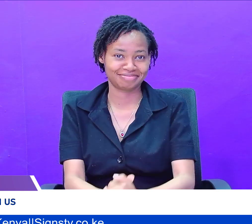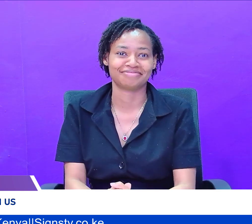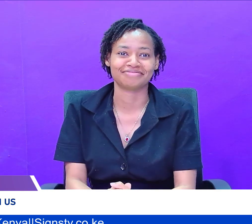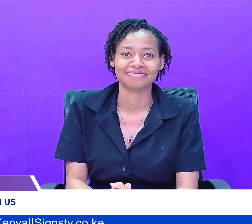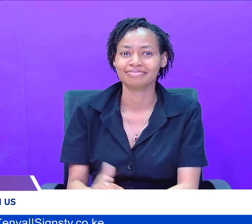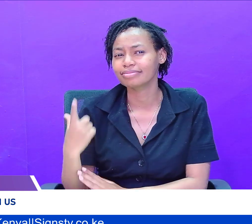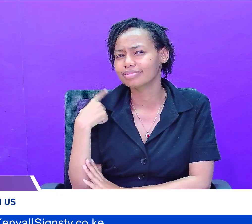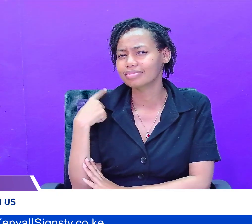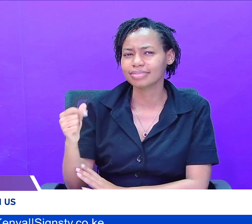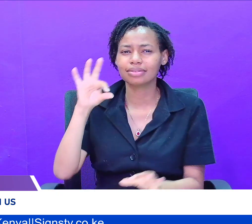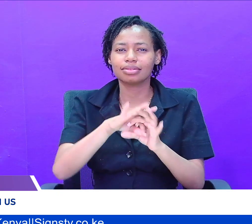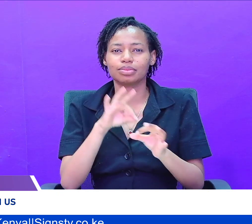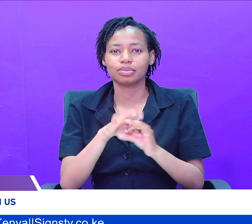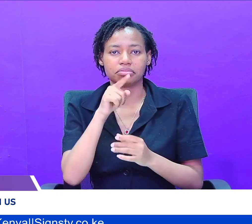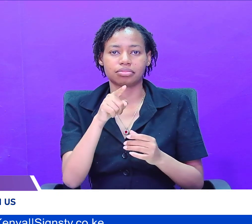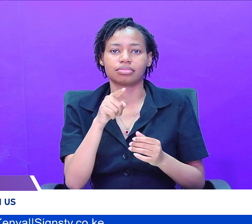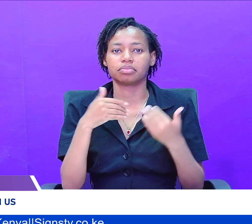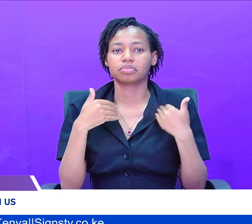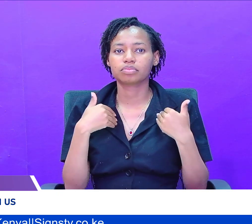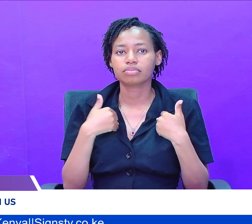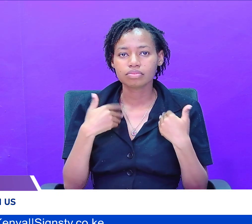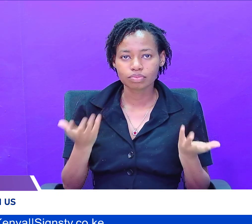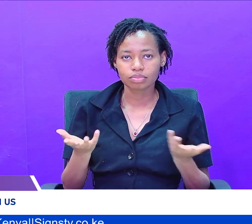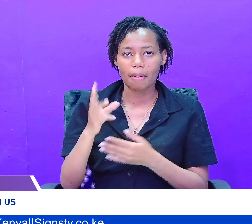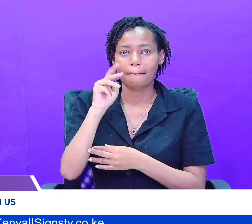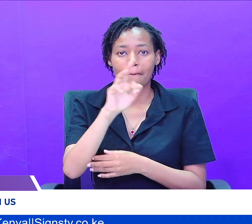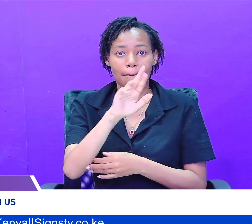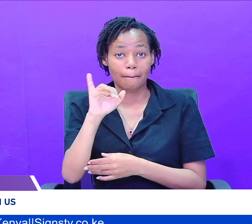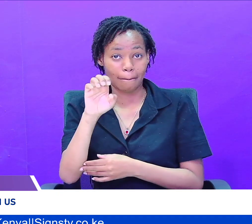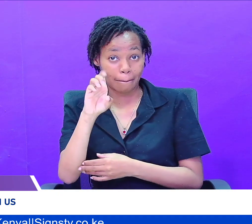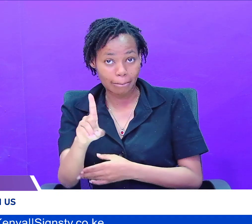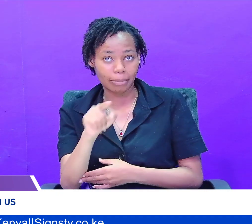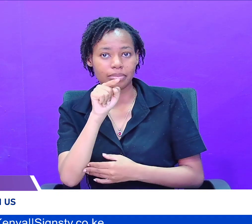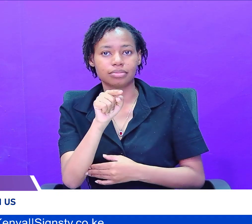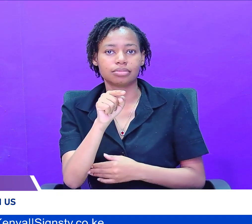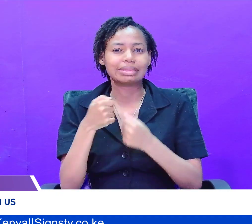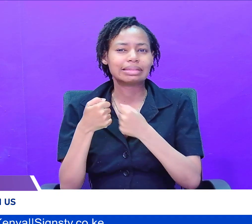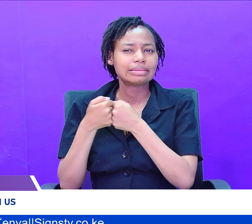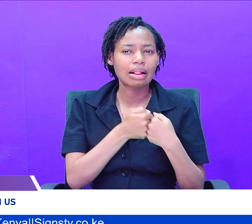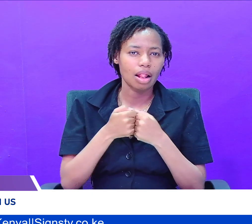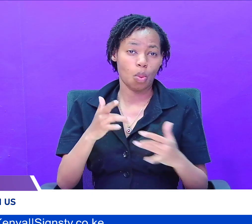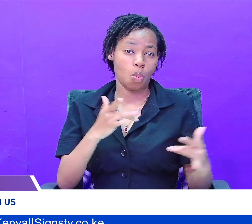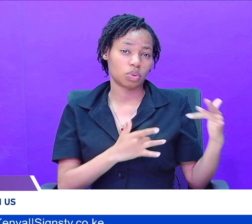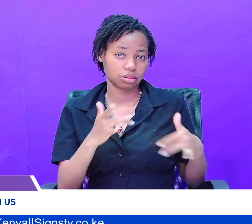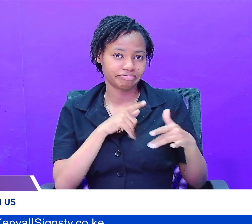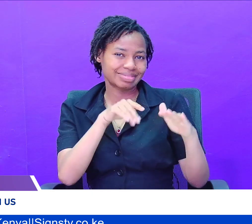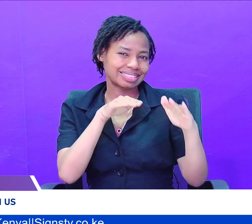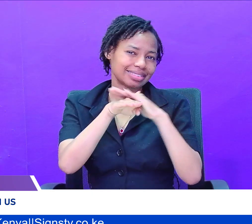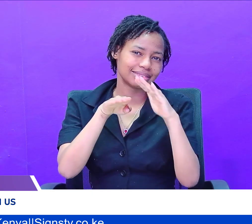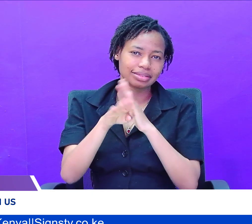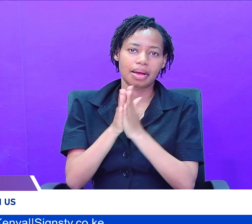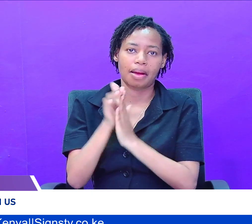interpreter doing the voicing, Irene Chebiwot. Let's focus on our news. The recent by-elections